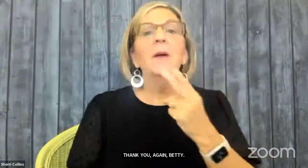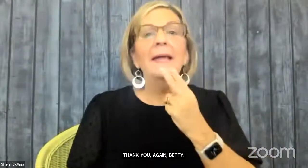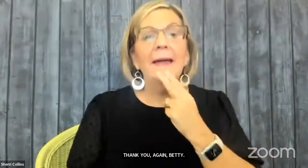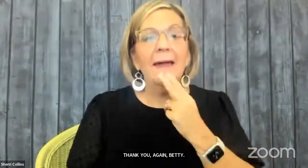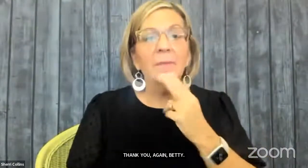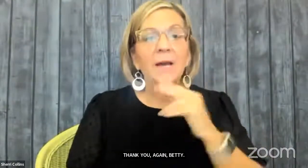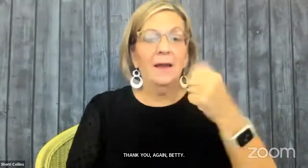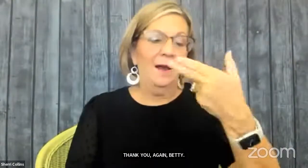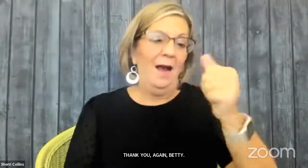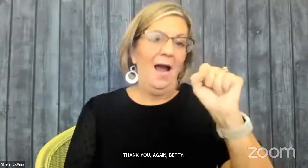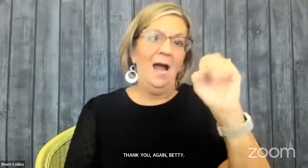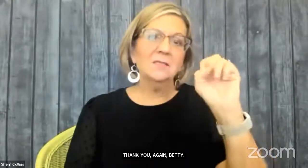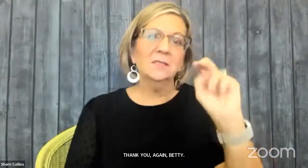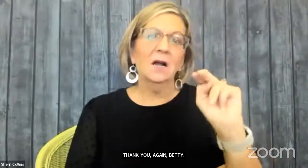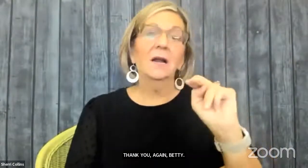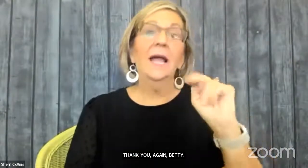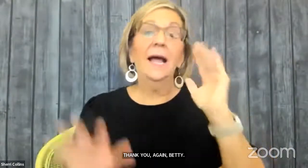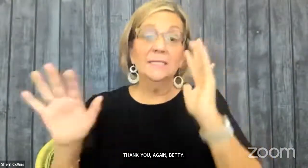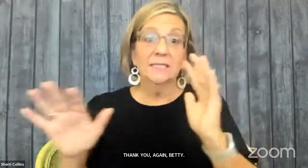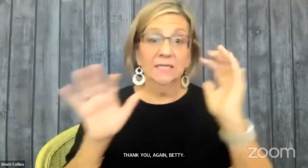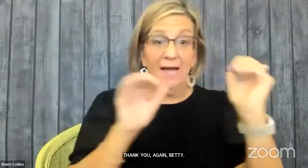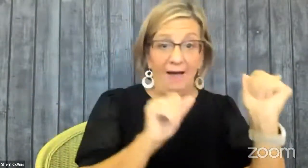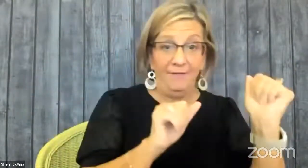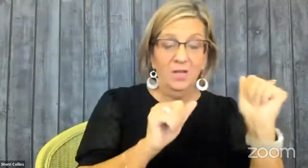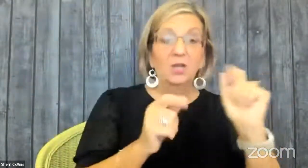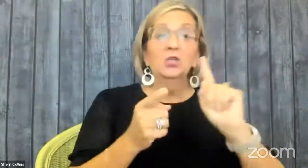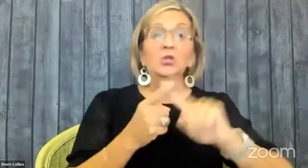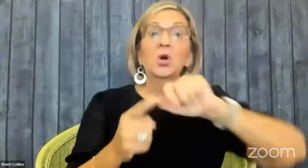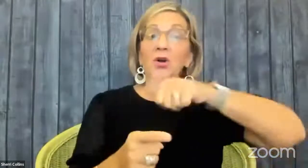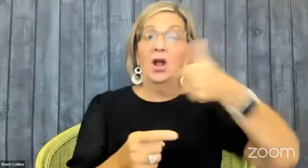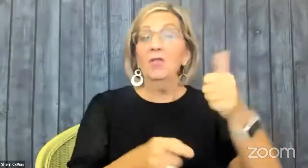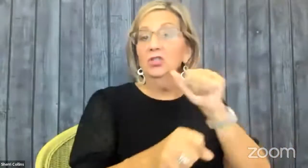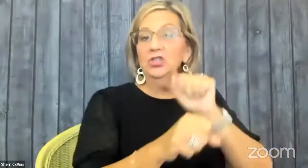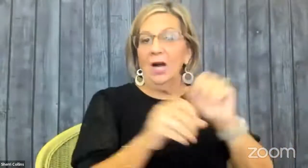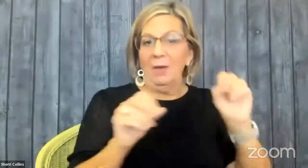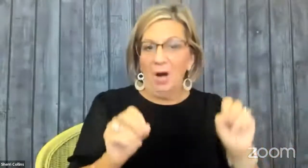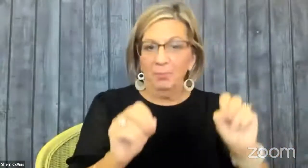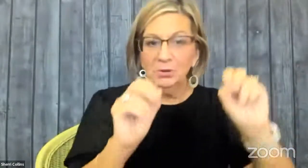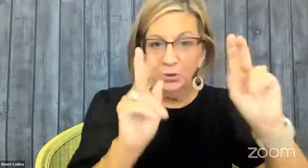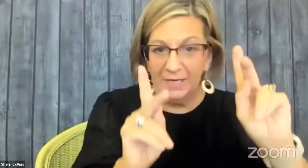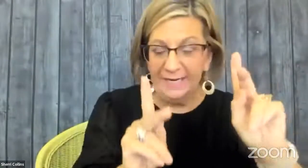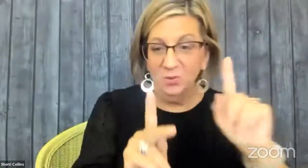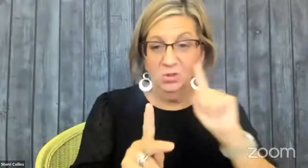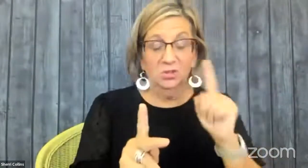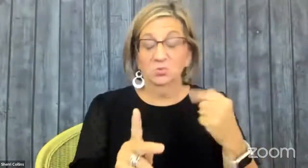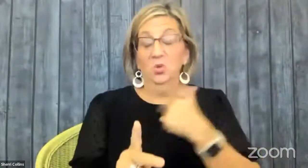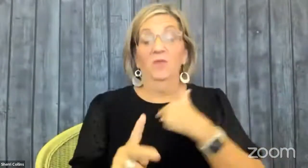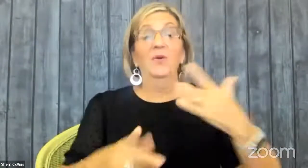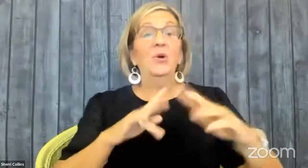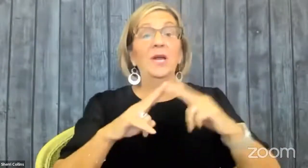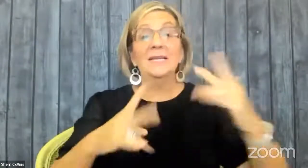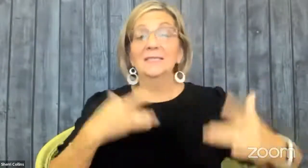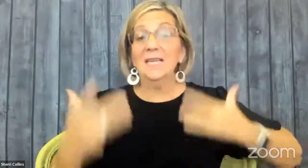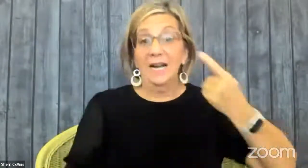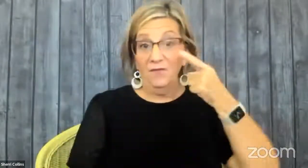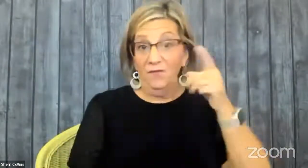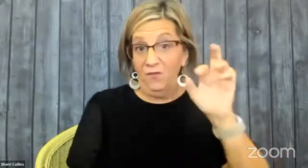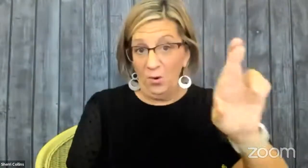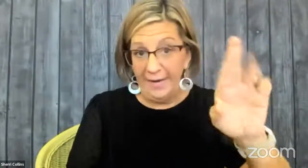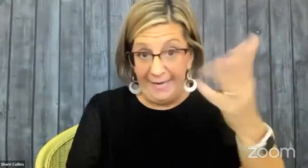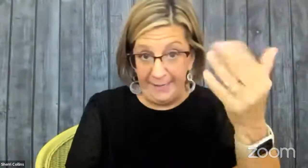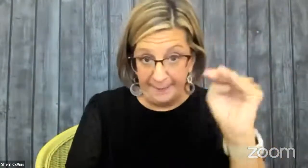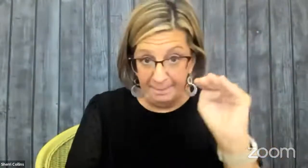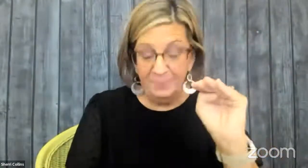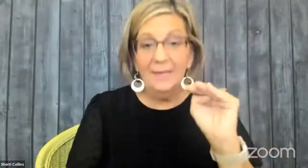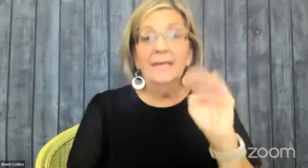quorum, but Emmett Hassan has left to another job opportunity, which we're very excited